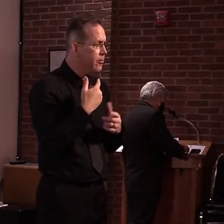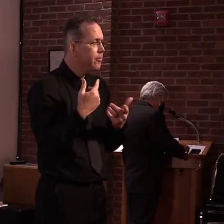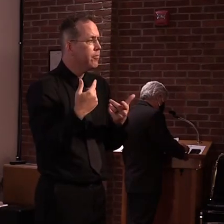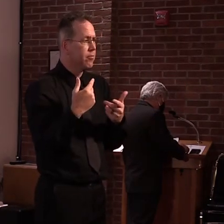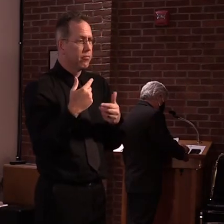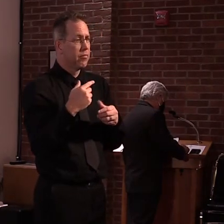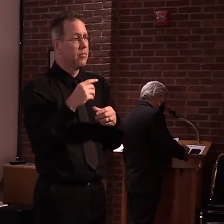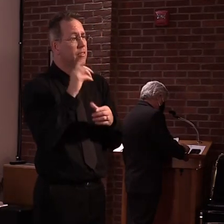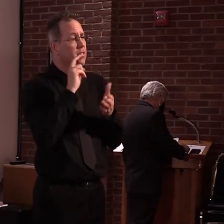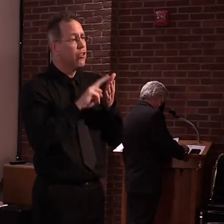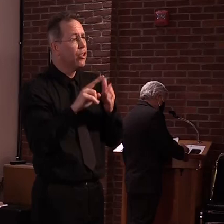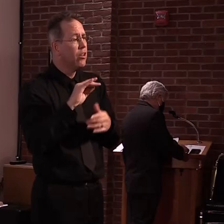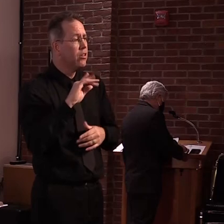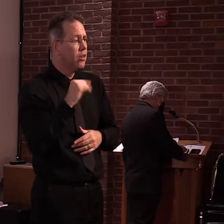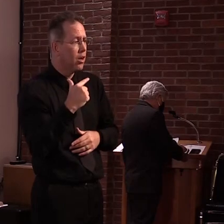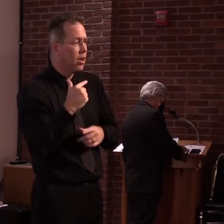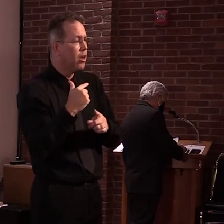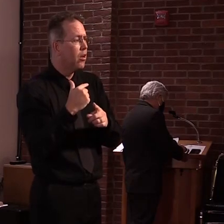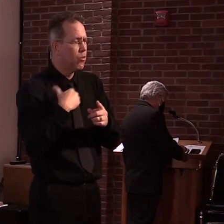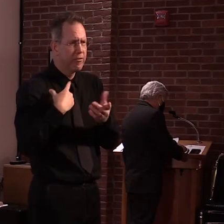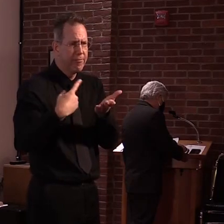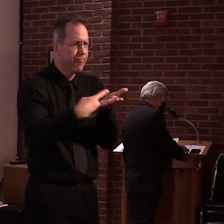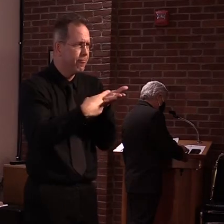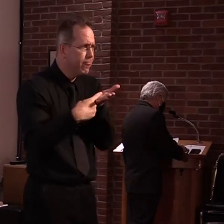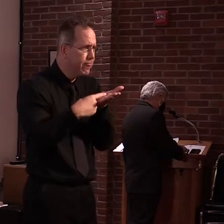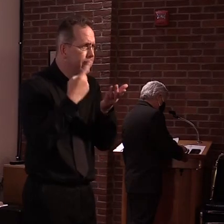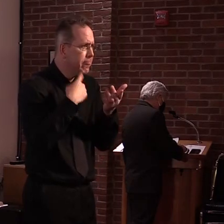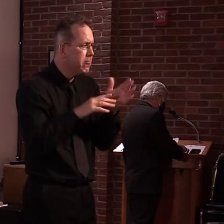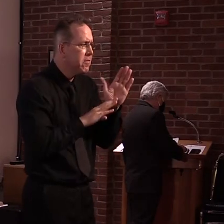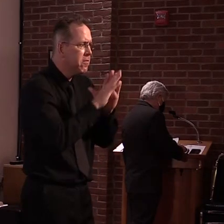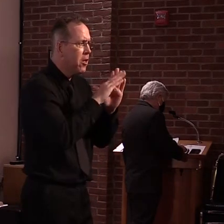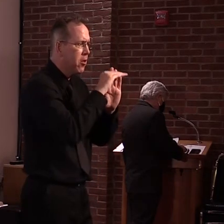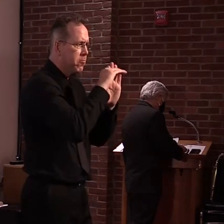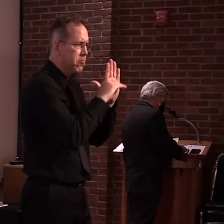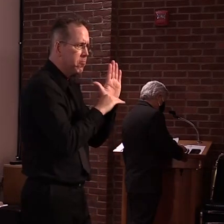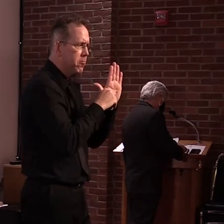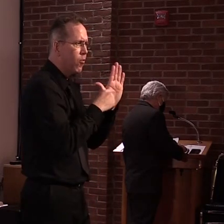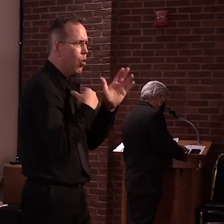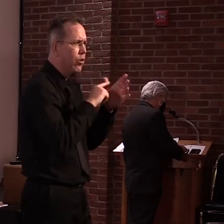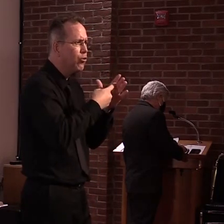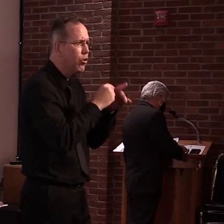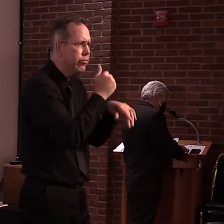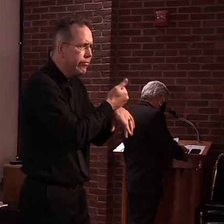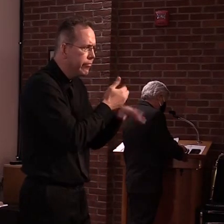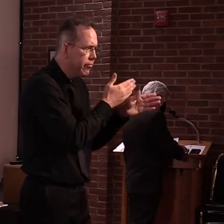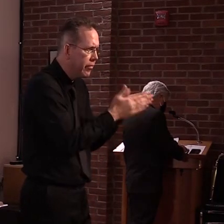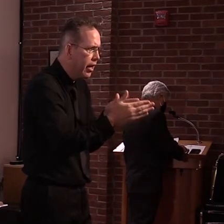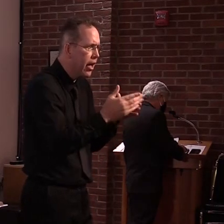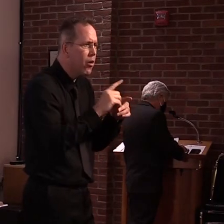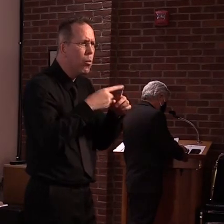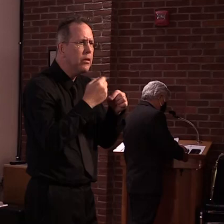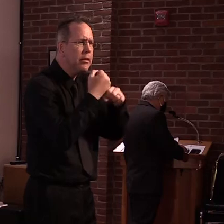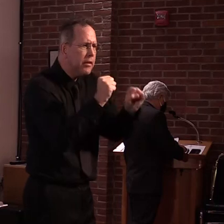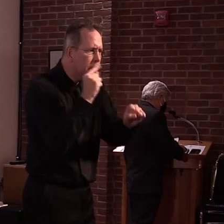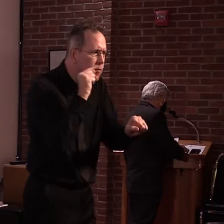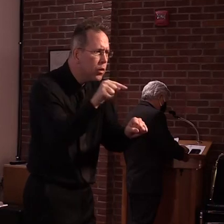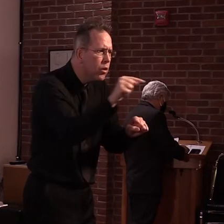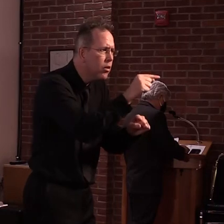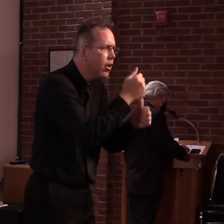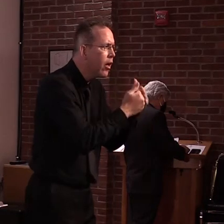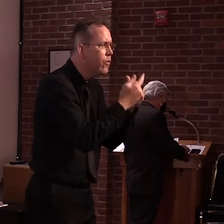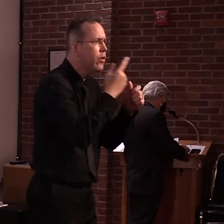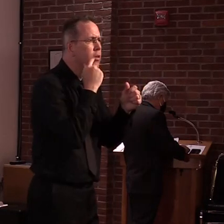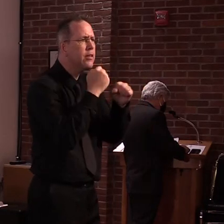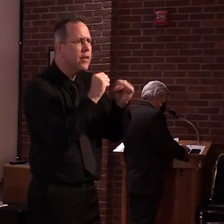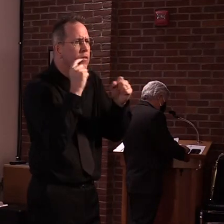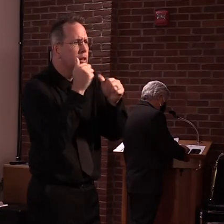restart plans in terms of when our employees might go back into their offices. Right now, we're taking the approach that if we can work remotely, we